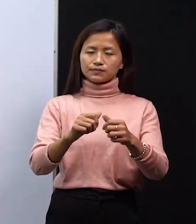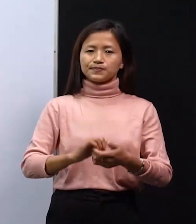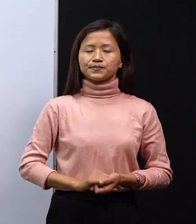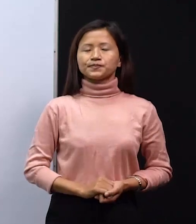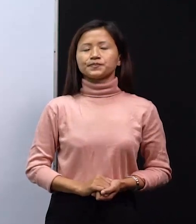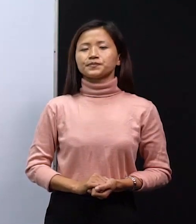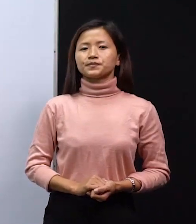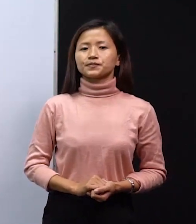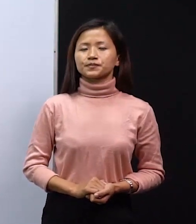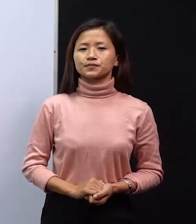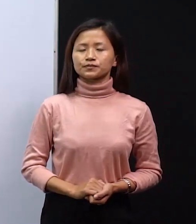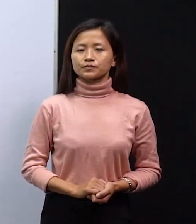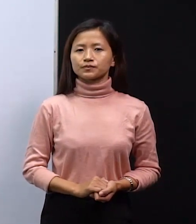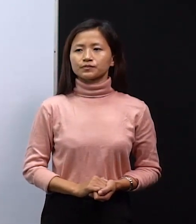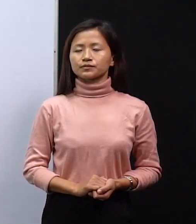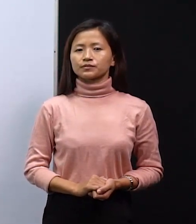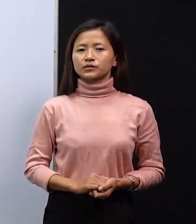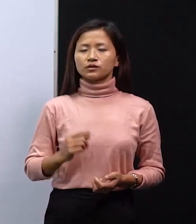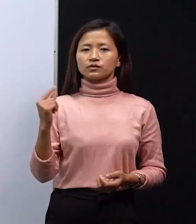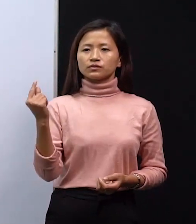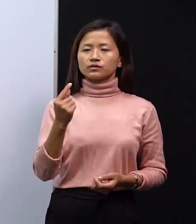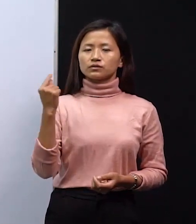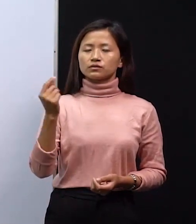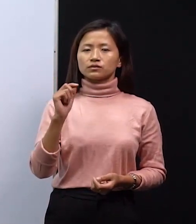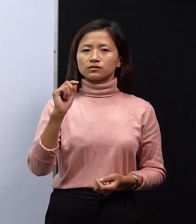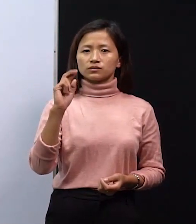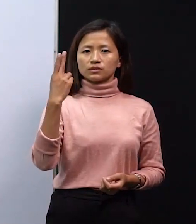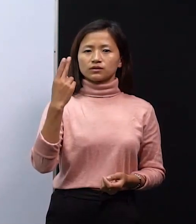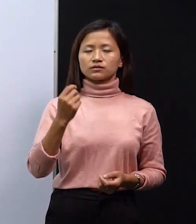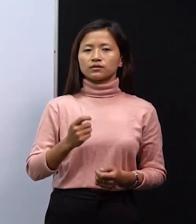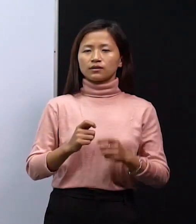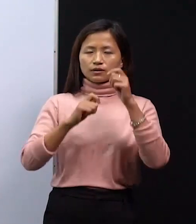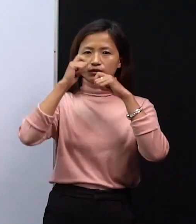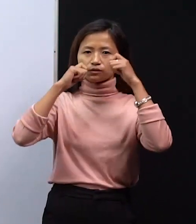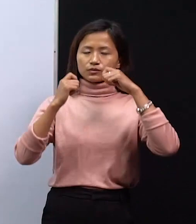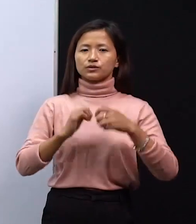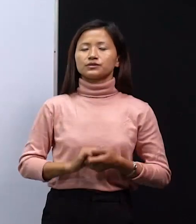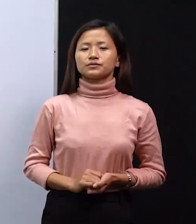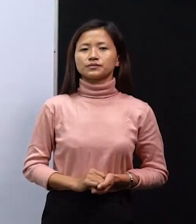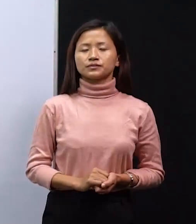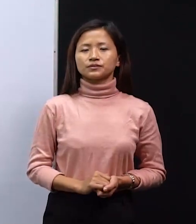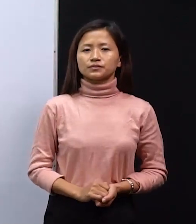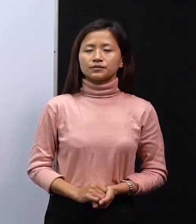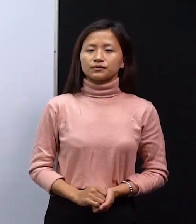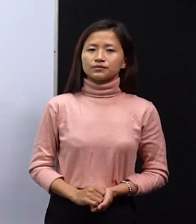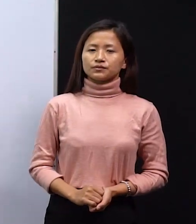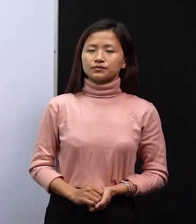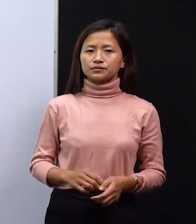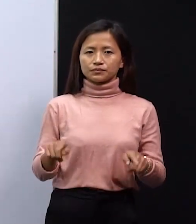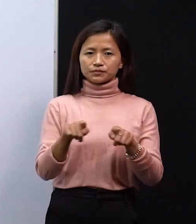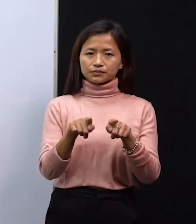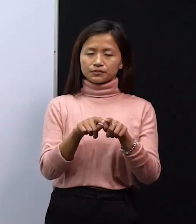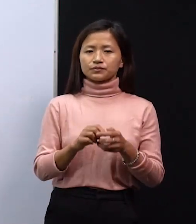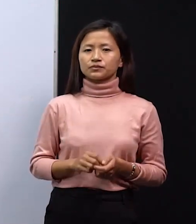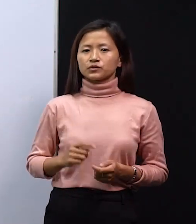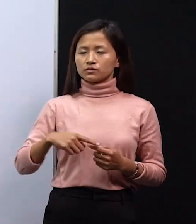So this, here also we have used the second expression, this one, right? So similarly, let's